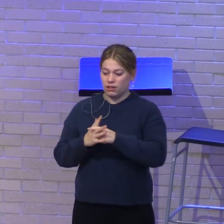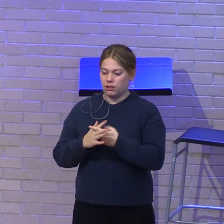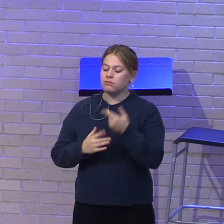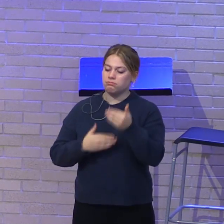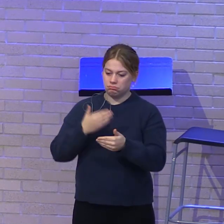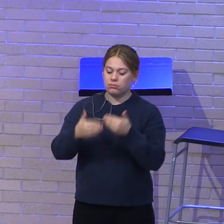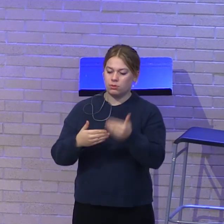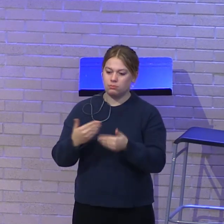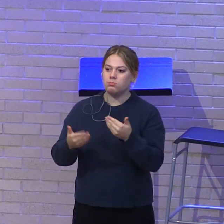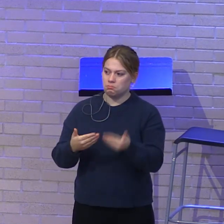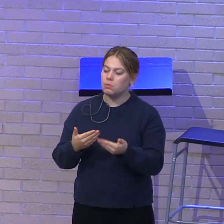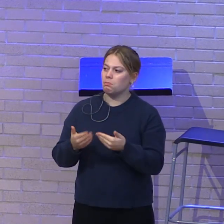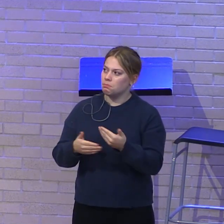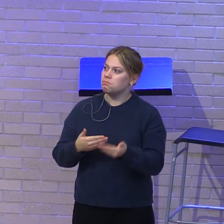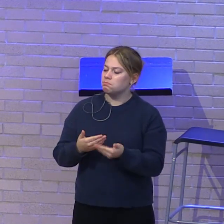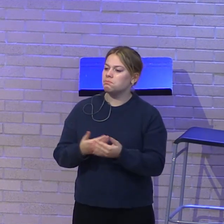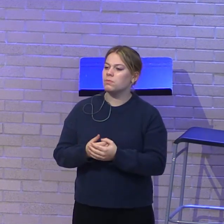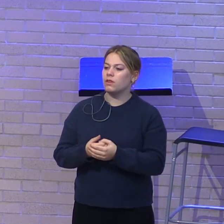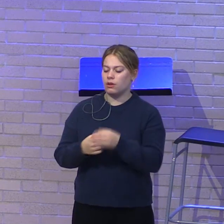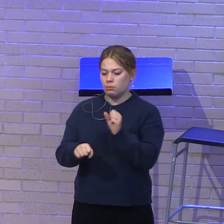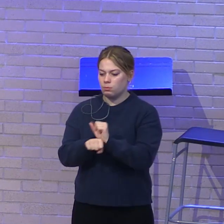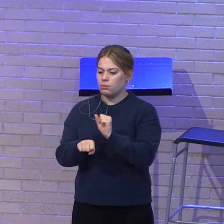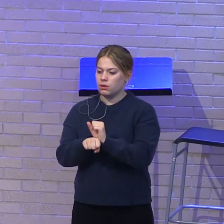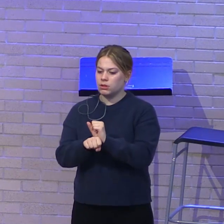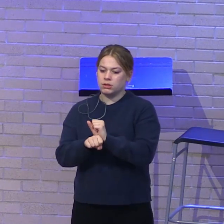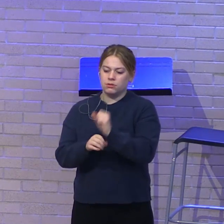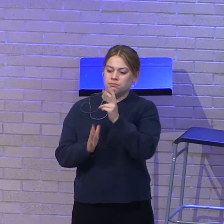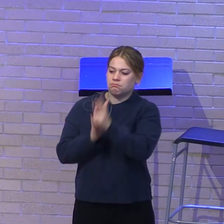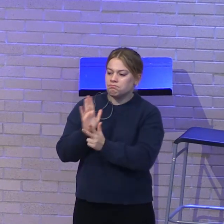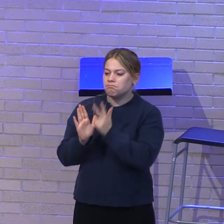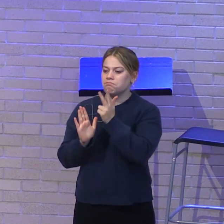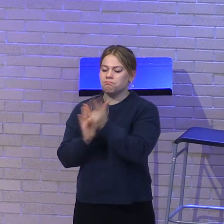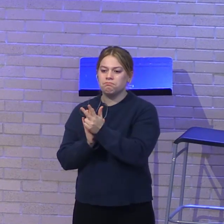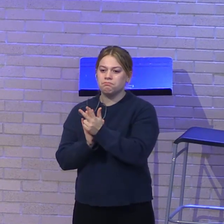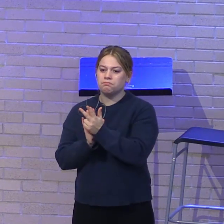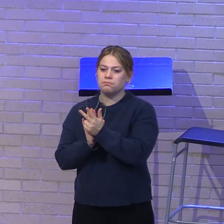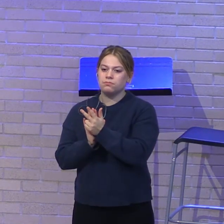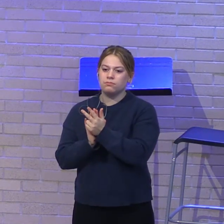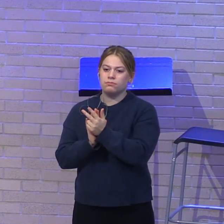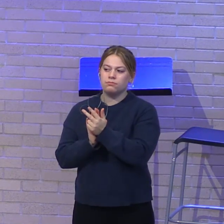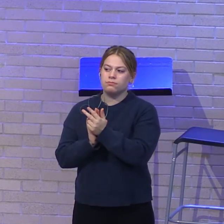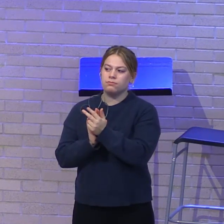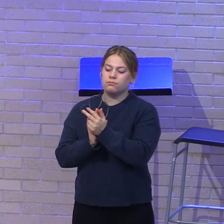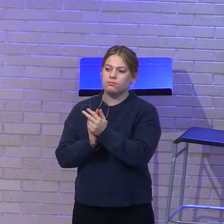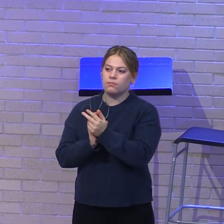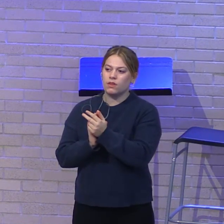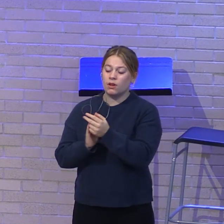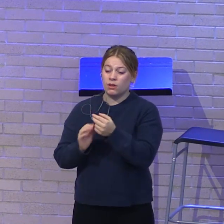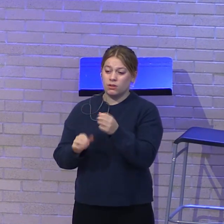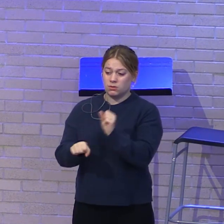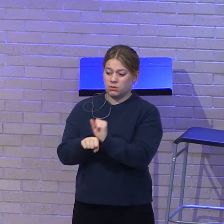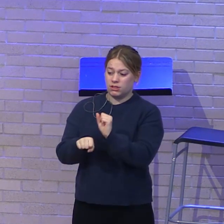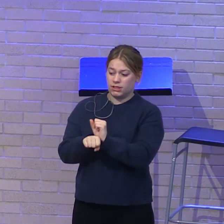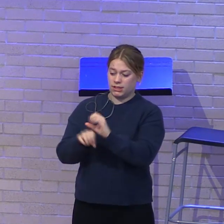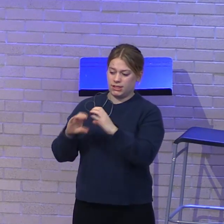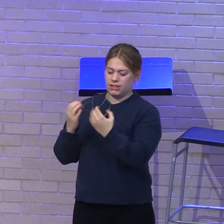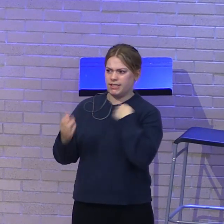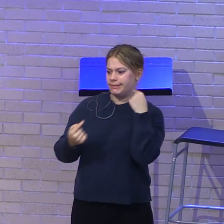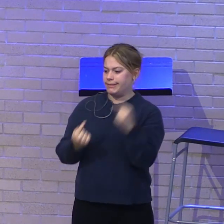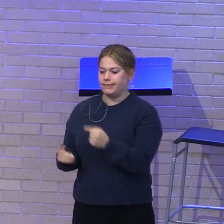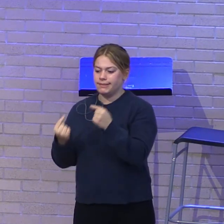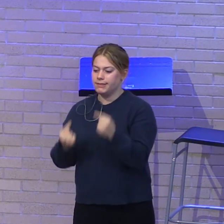smoothly. In total, we worked for about 3 hours, and we worked on a particular course that I was struggling in, and she taught me